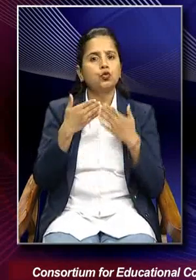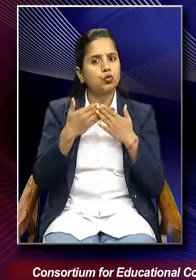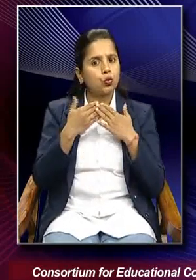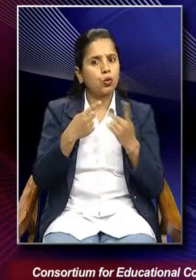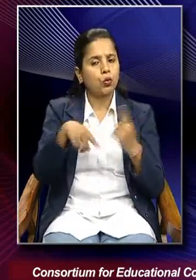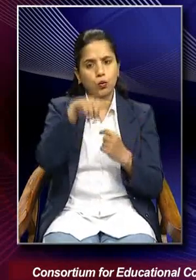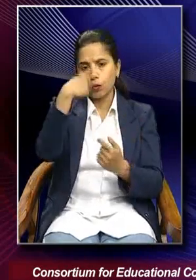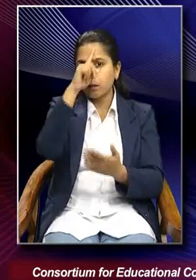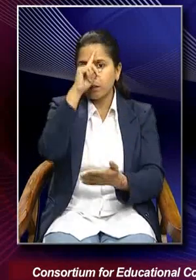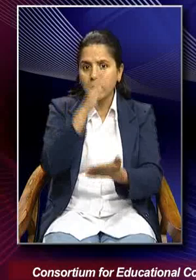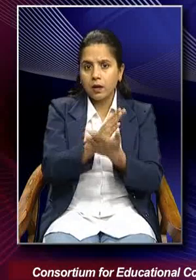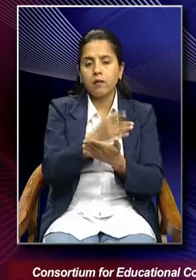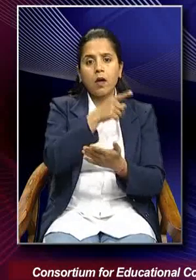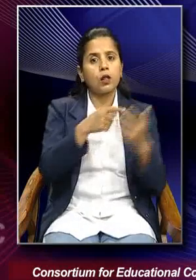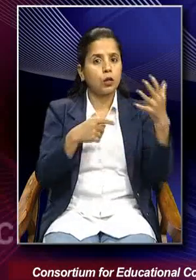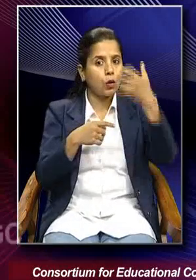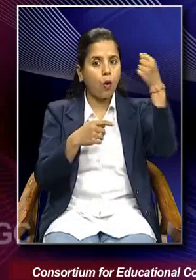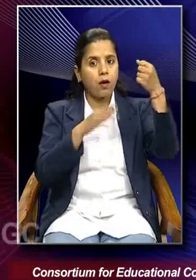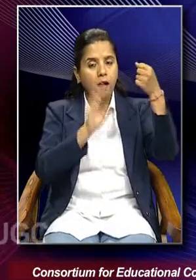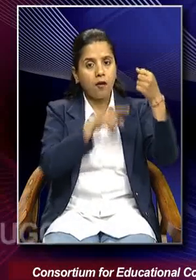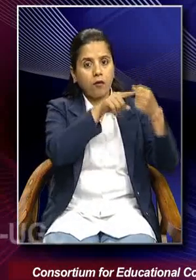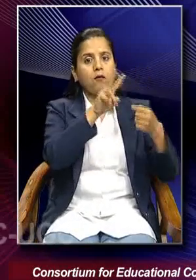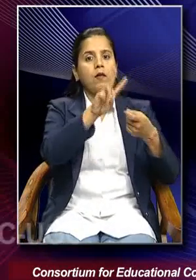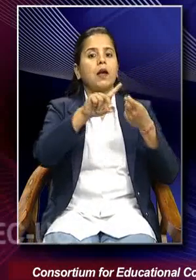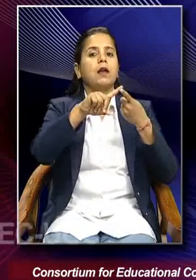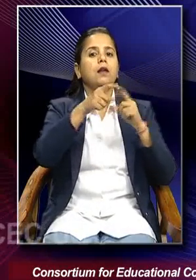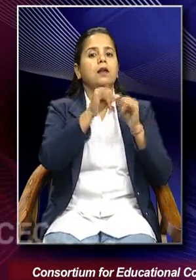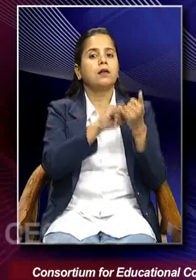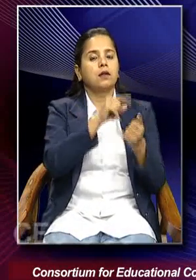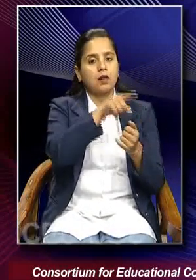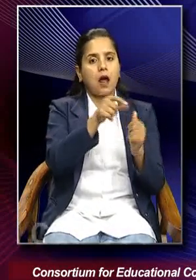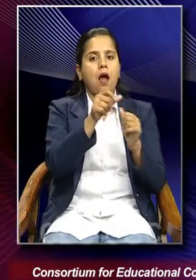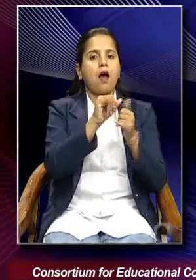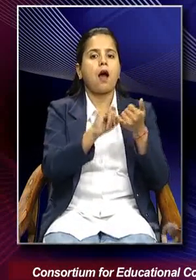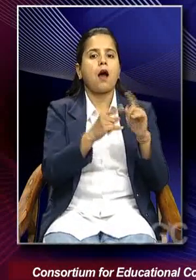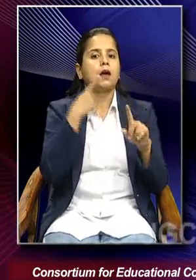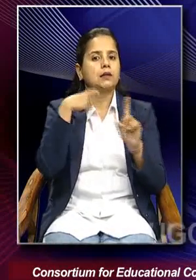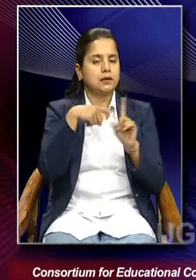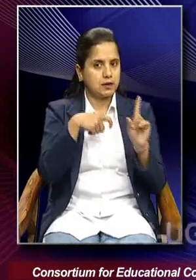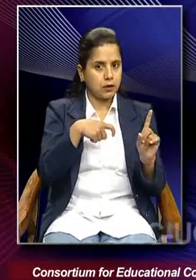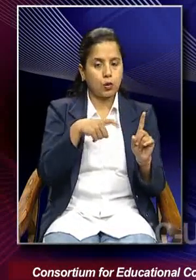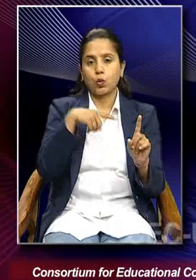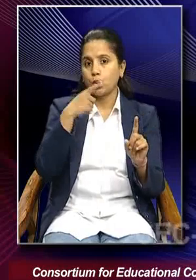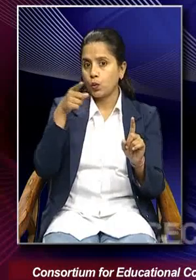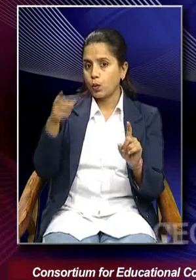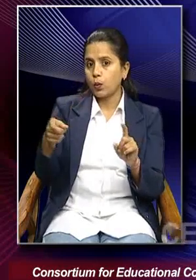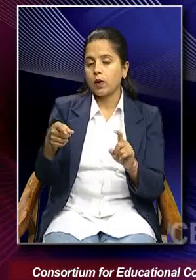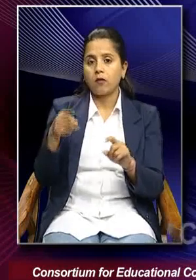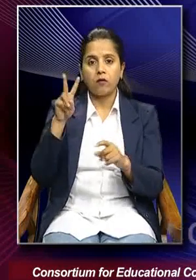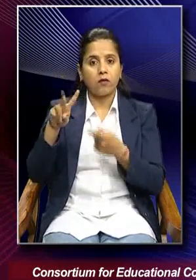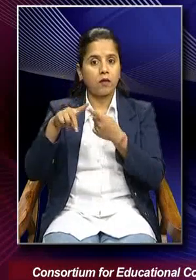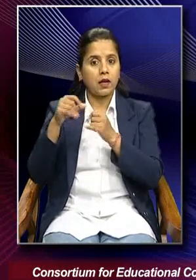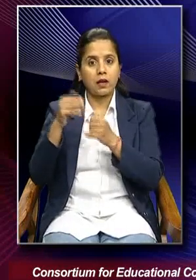who believe in the authority of Vedas are the Astiks, and those who do not believe in